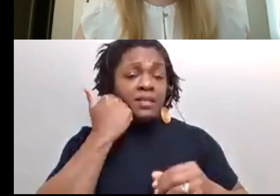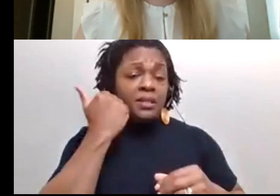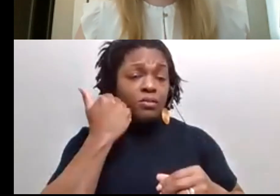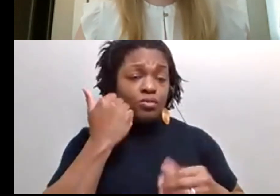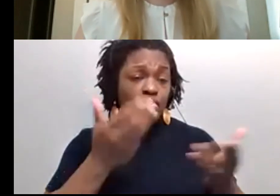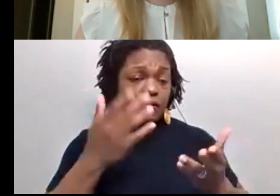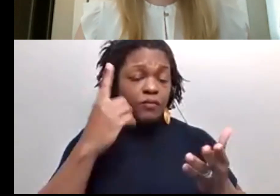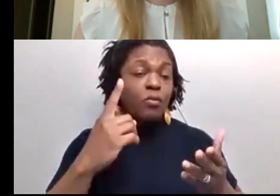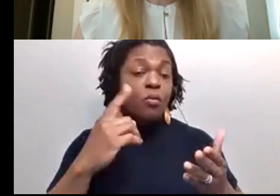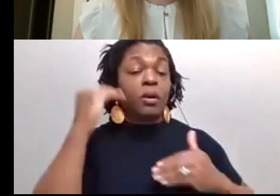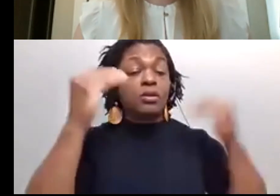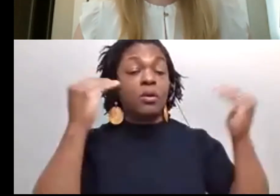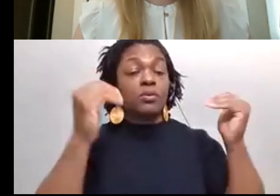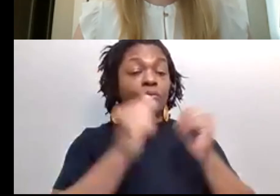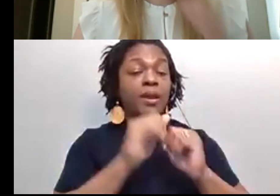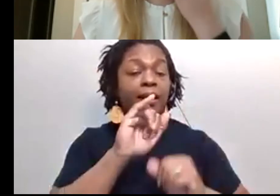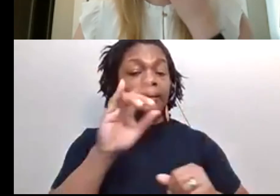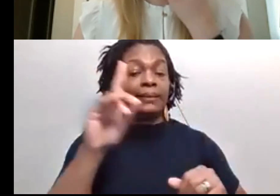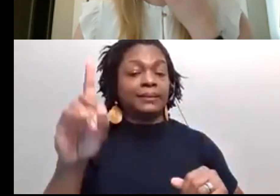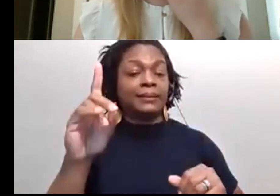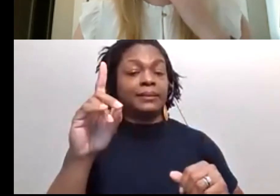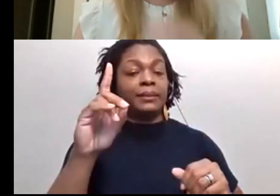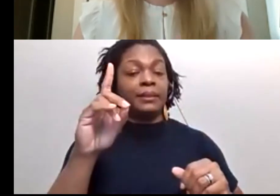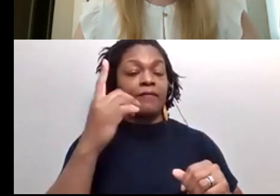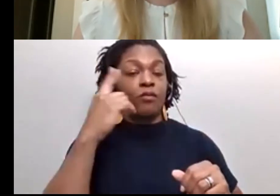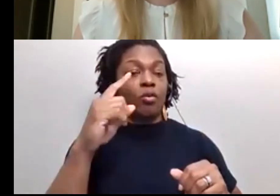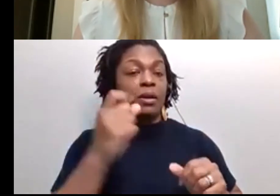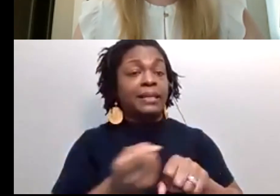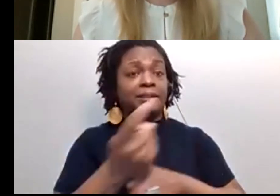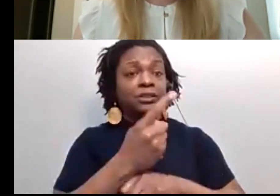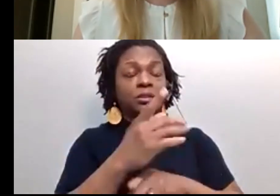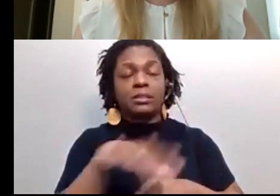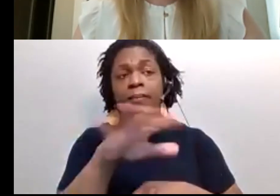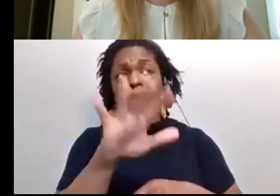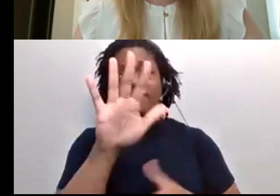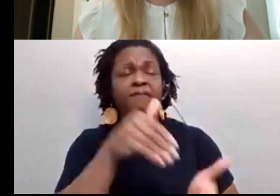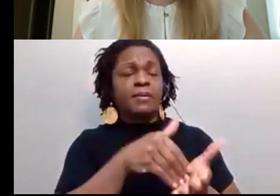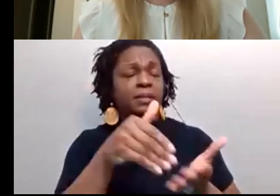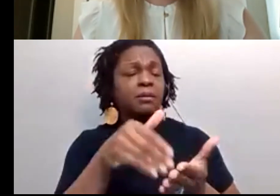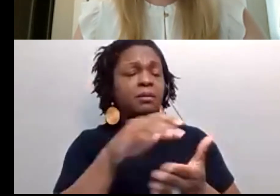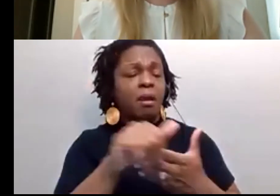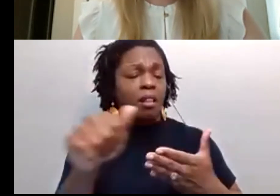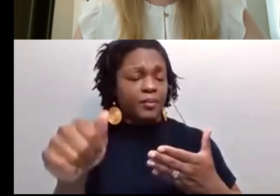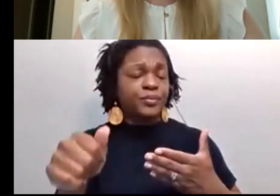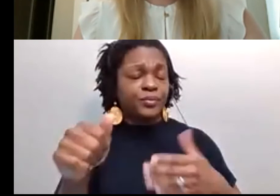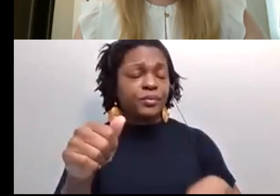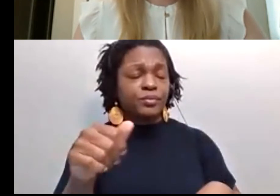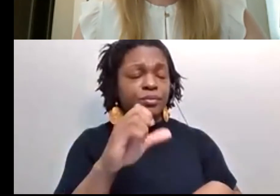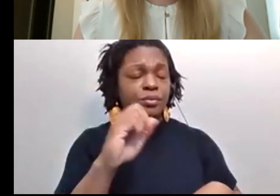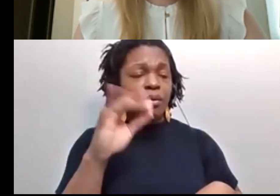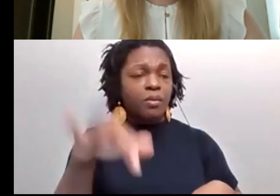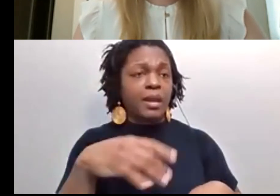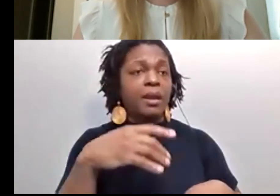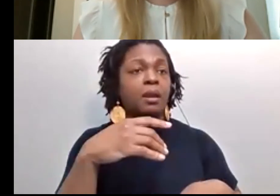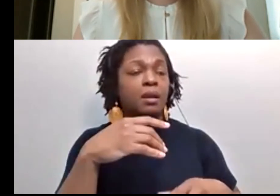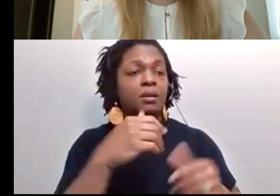with IDD come the next year. It's going to be around $5 million. While I said, it passed through